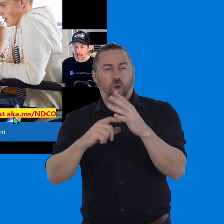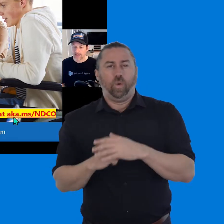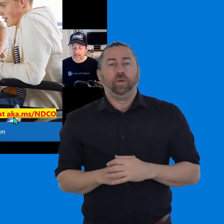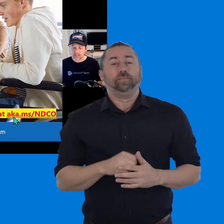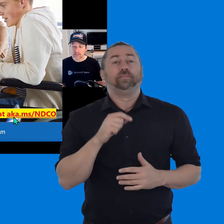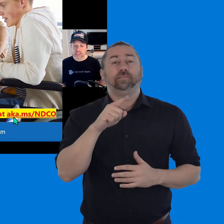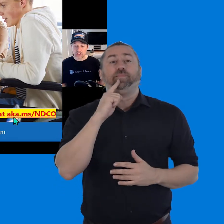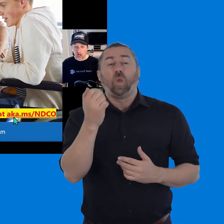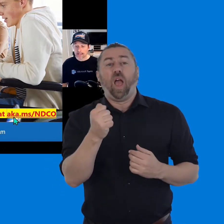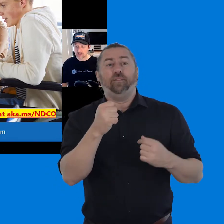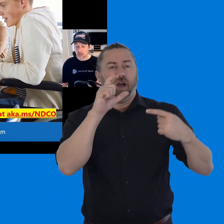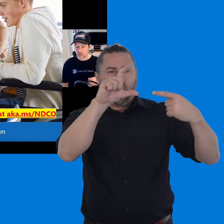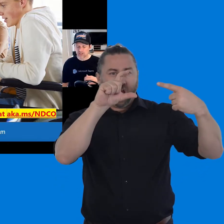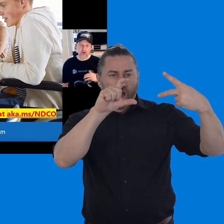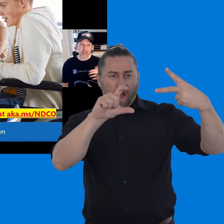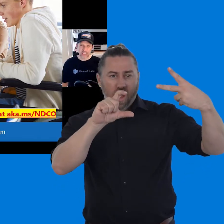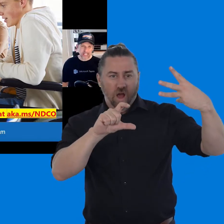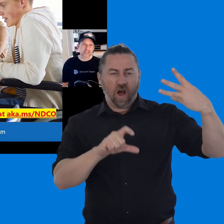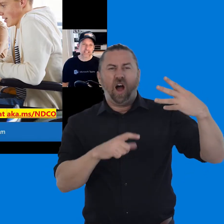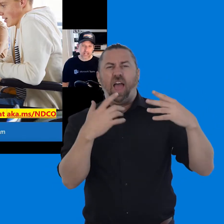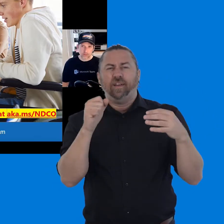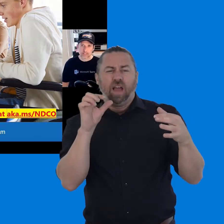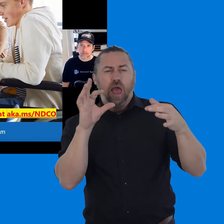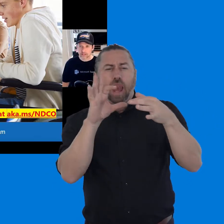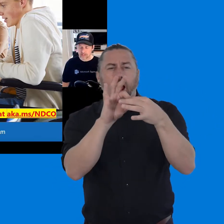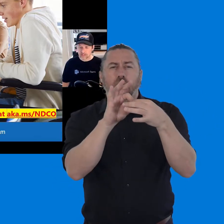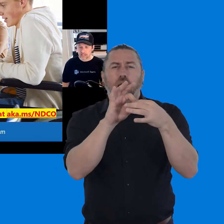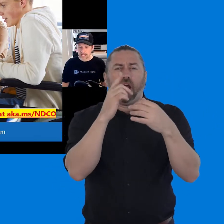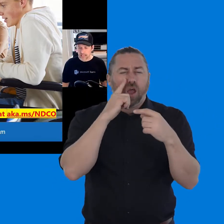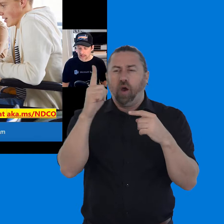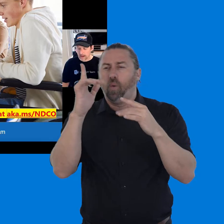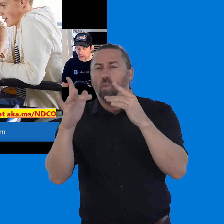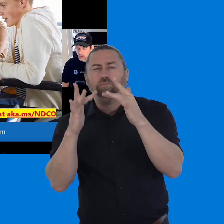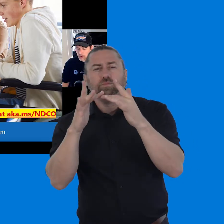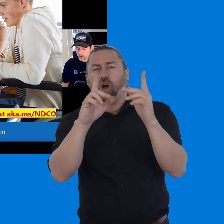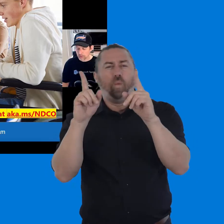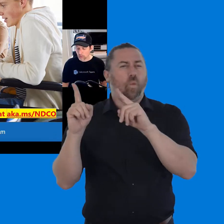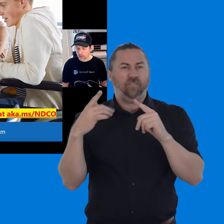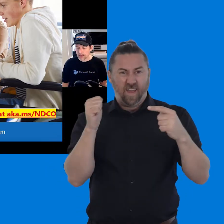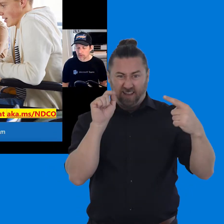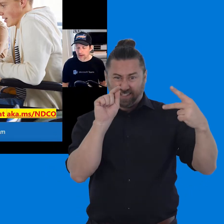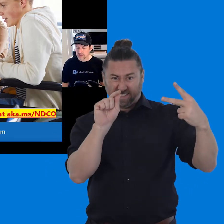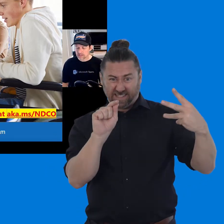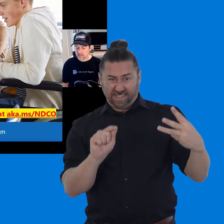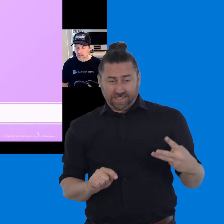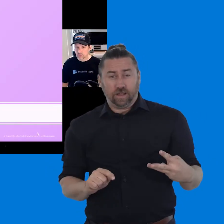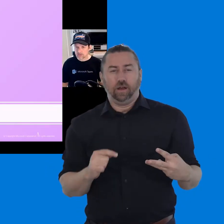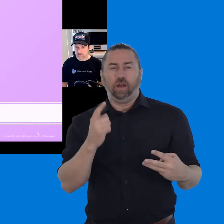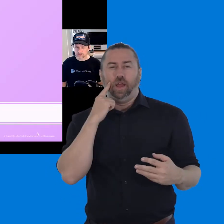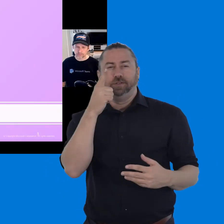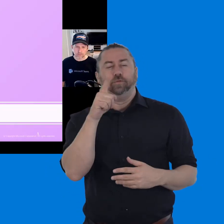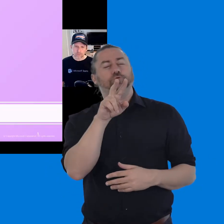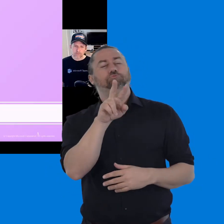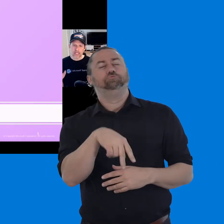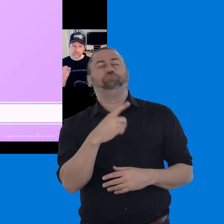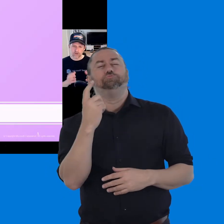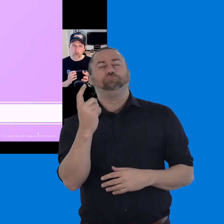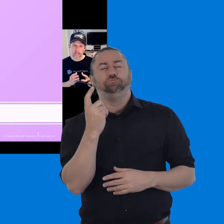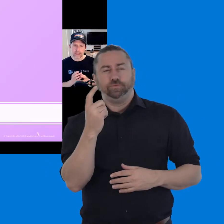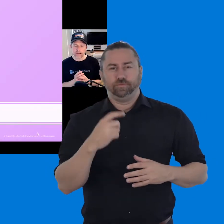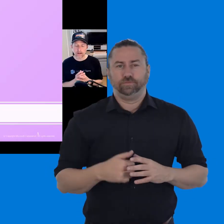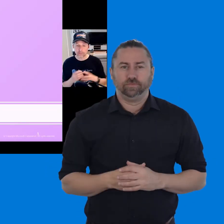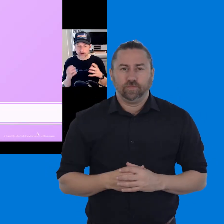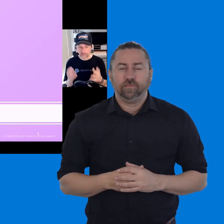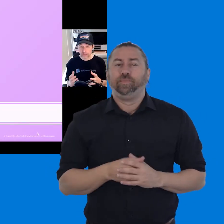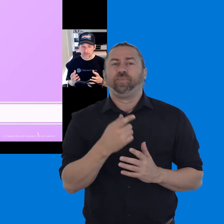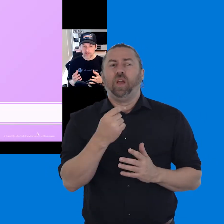aka.ms/NDCO. And that's the slides, which have got links and other bits and pieces in there, and you'll probably want to be able to access those. If you